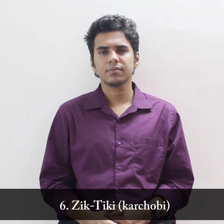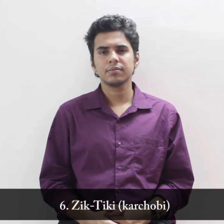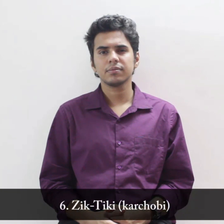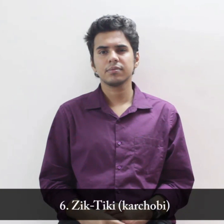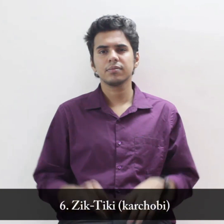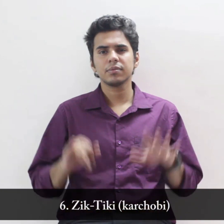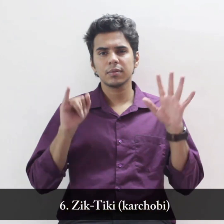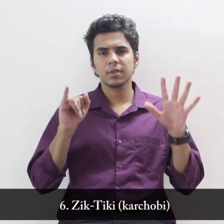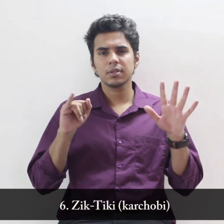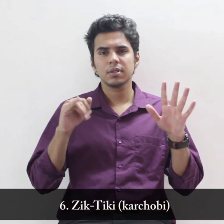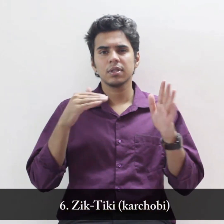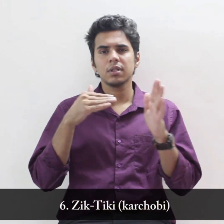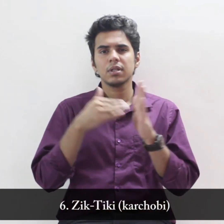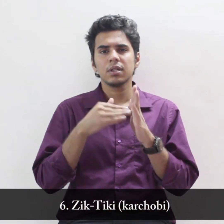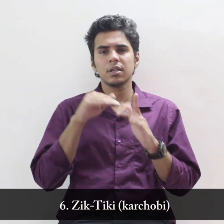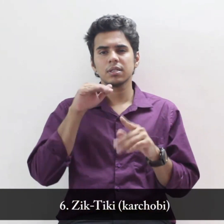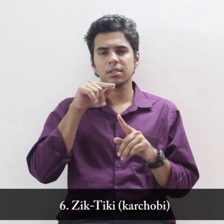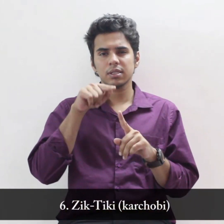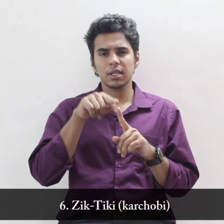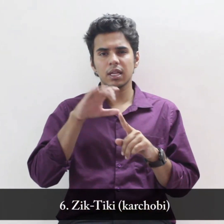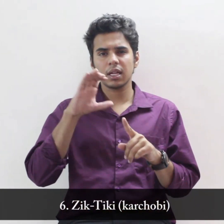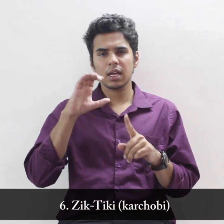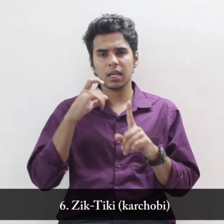Number 6. Zig Tikki, Karchobi.